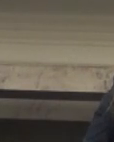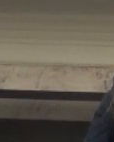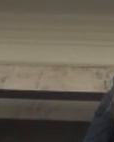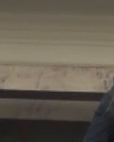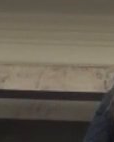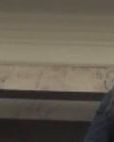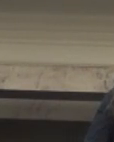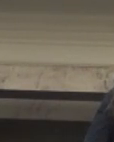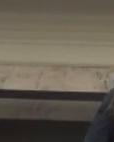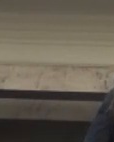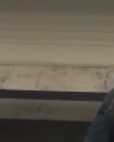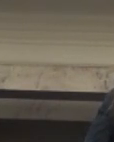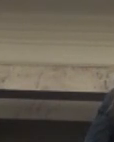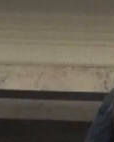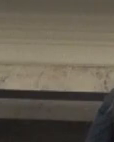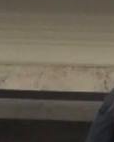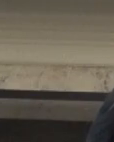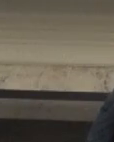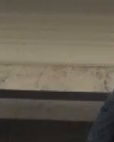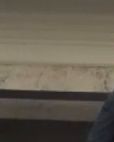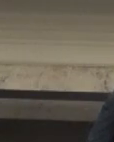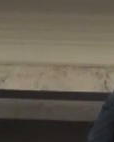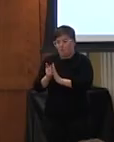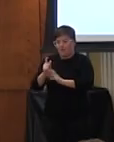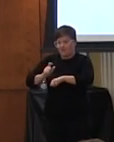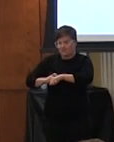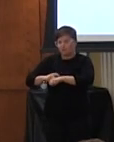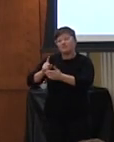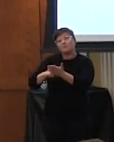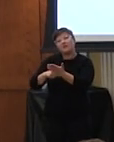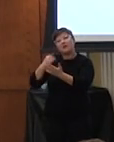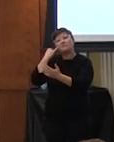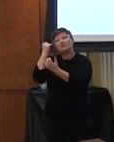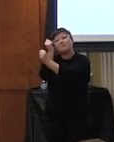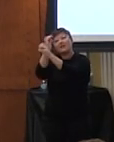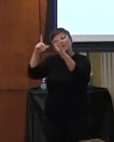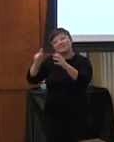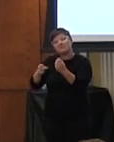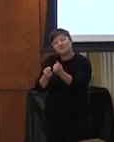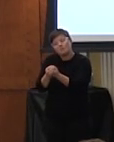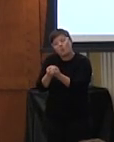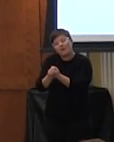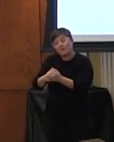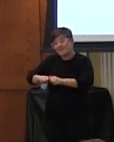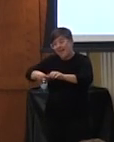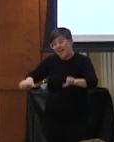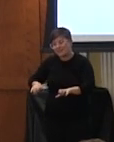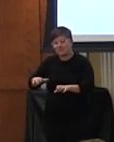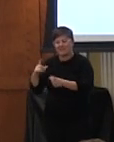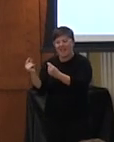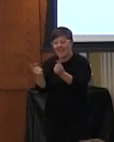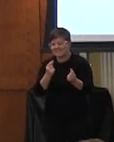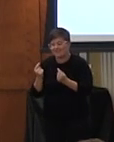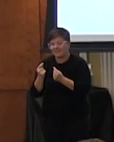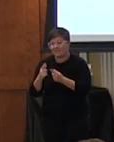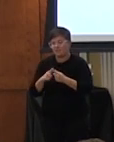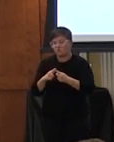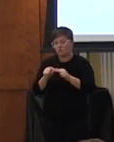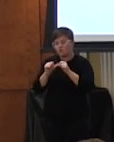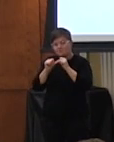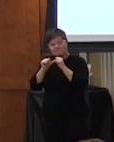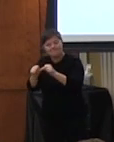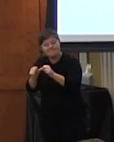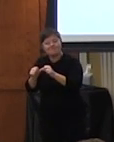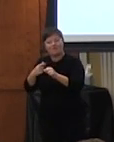encouraging moment so sometimes imagination has to be supported with those kinds of actions and activities to bully us to